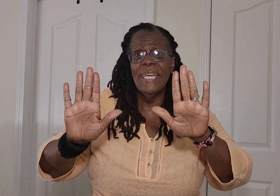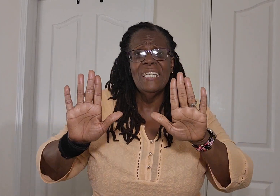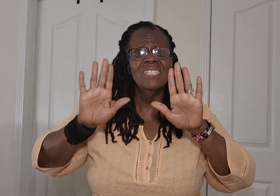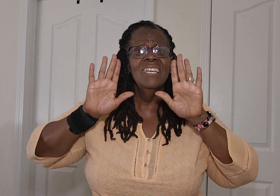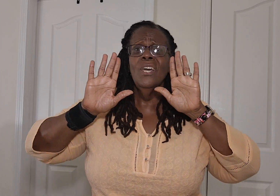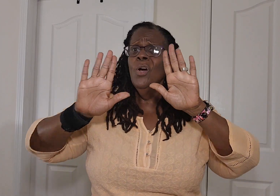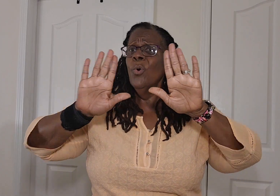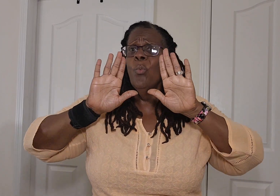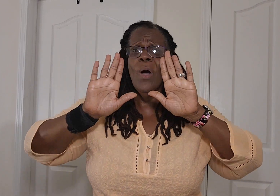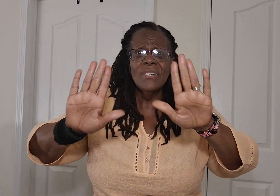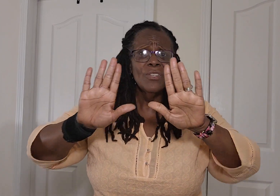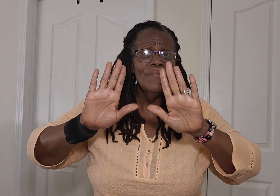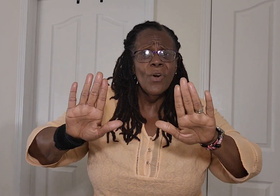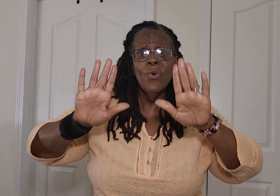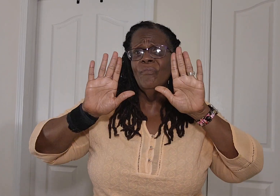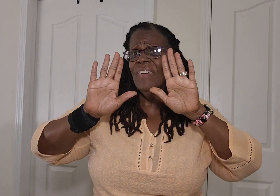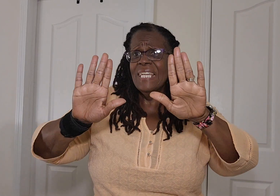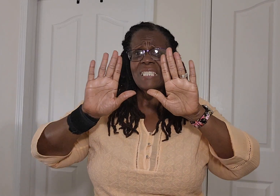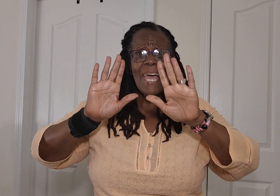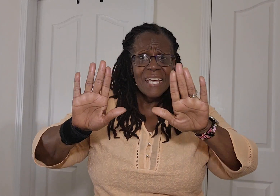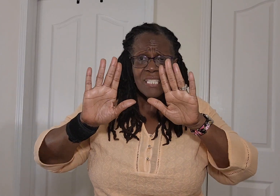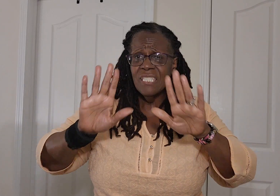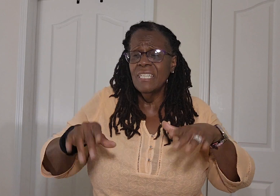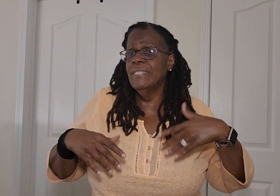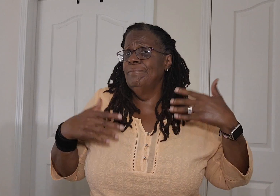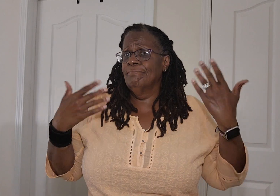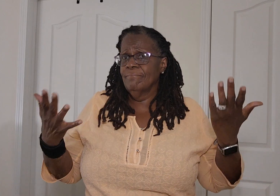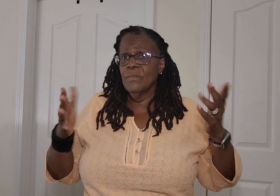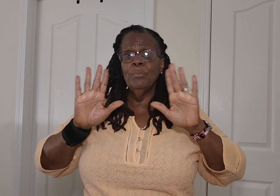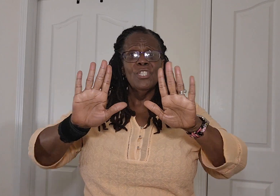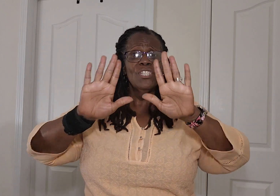great, wonderful, fantastic,